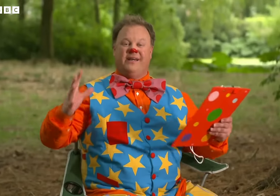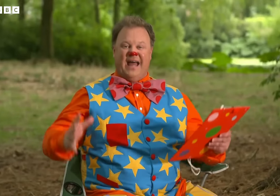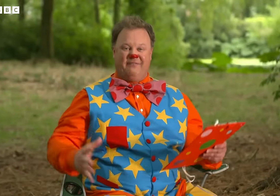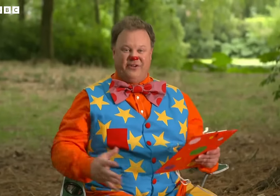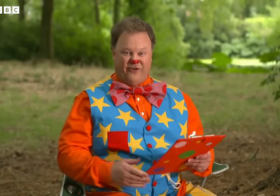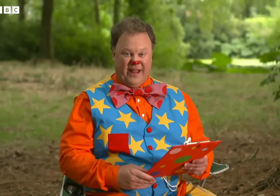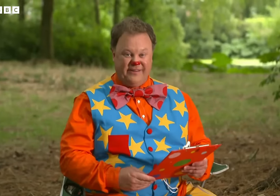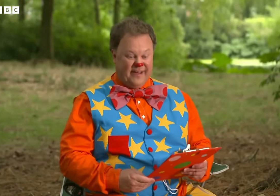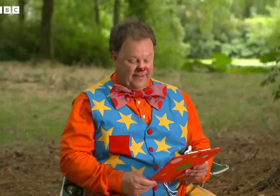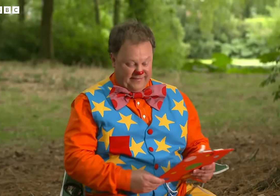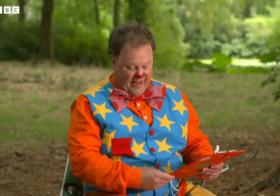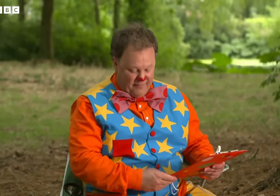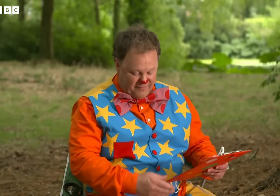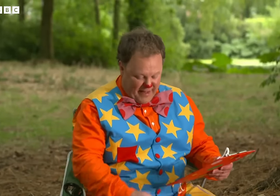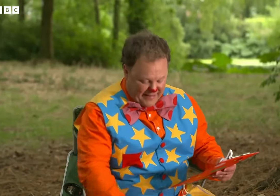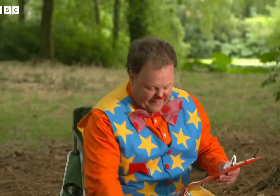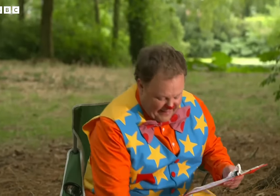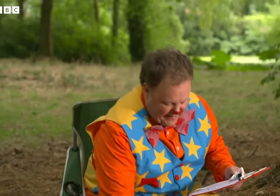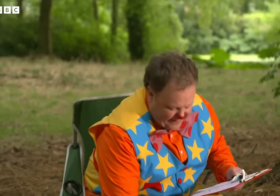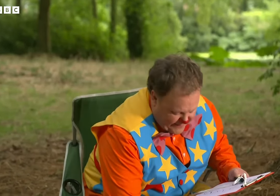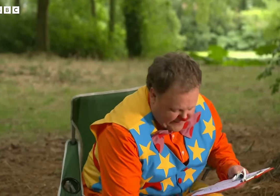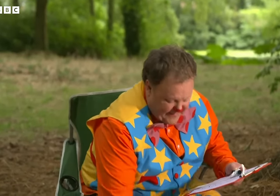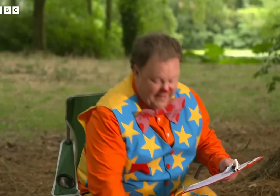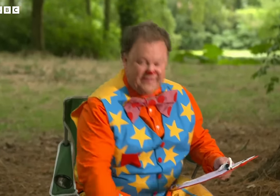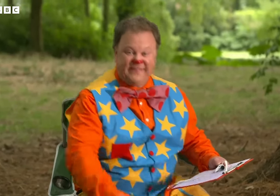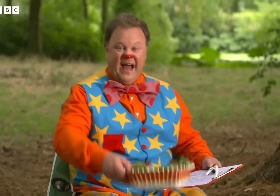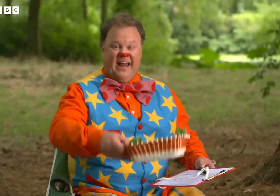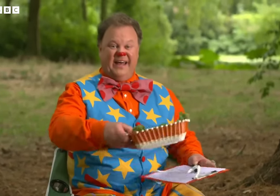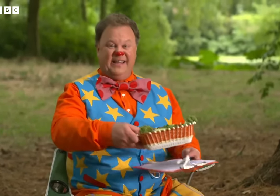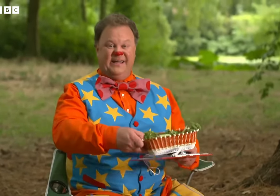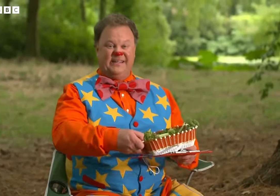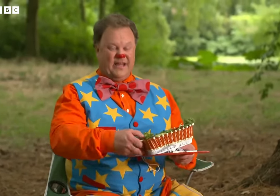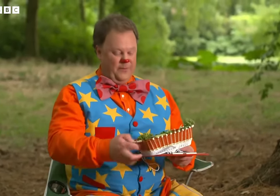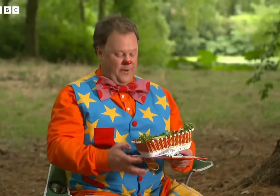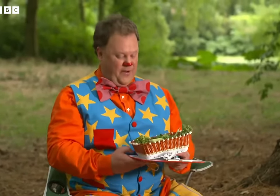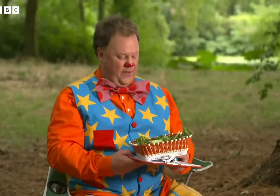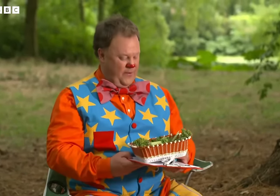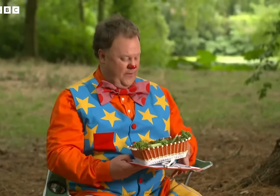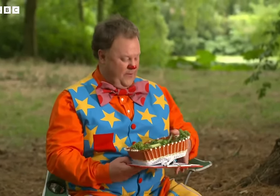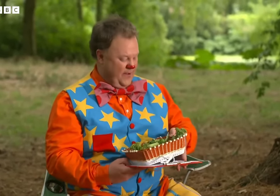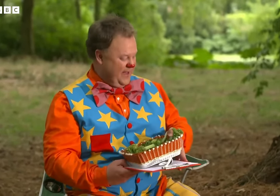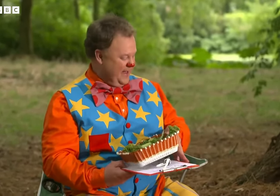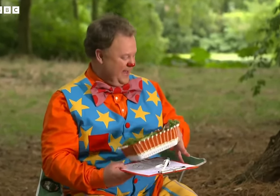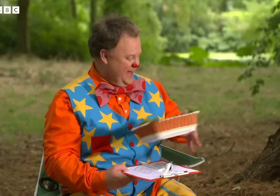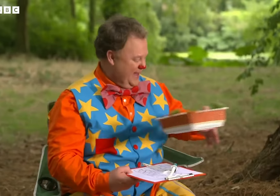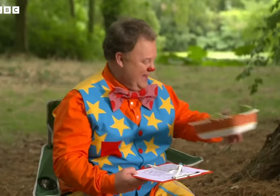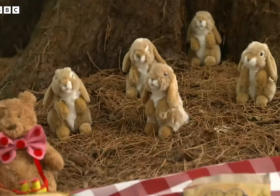can have a treat. Some of my delicious salad. Woohoo!